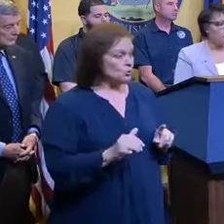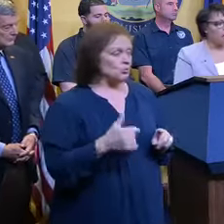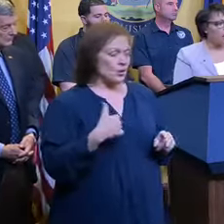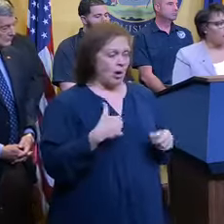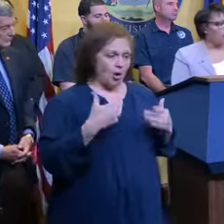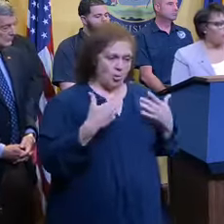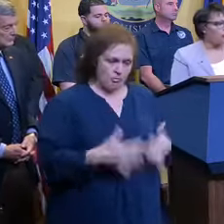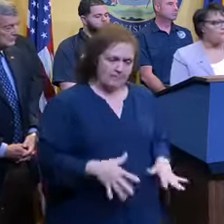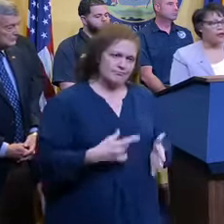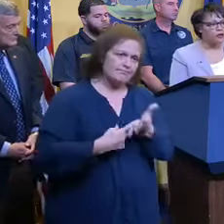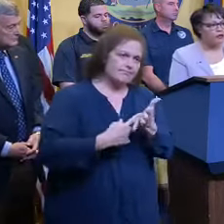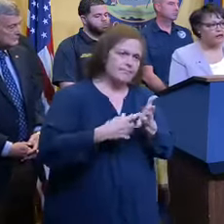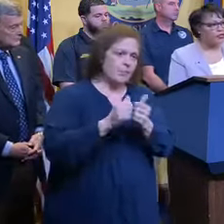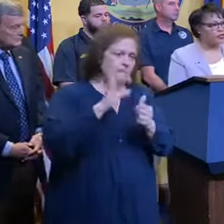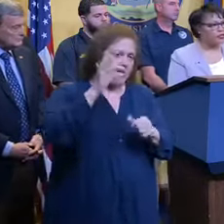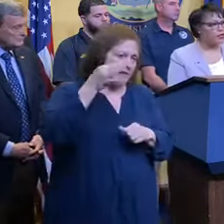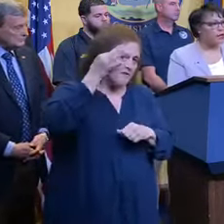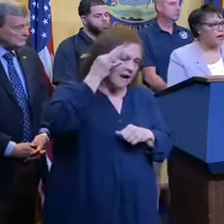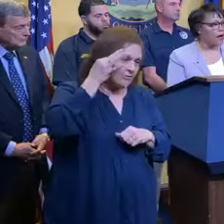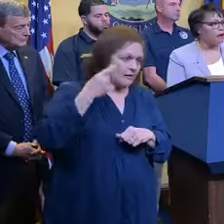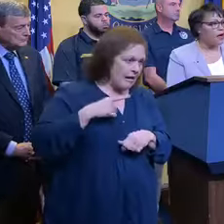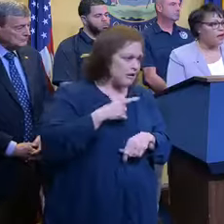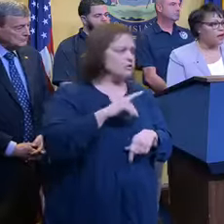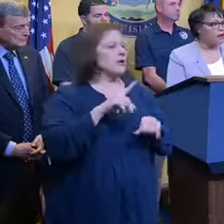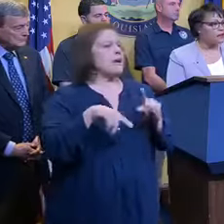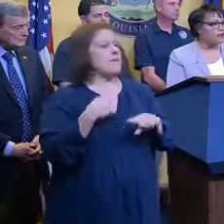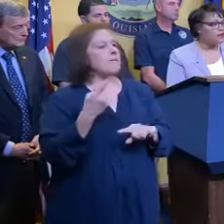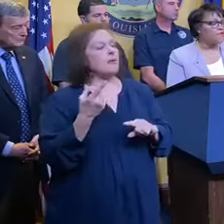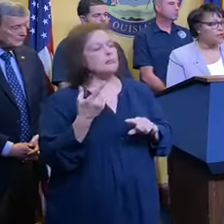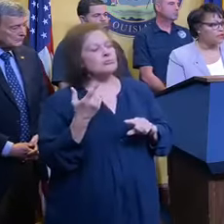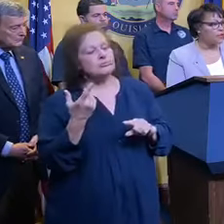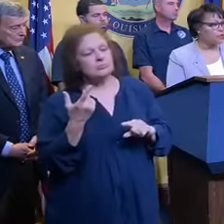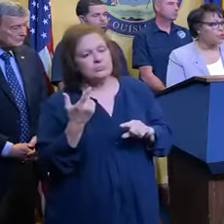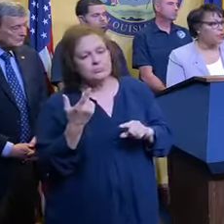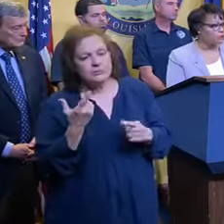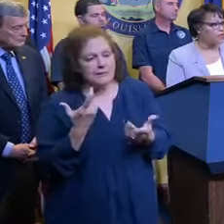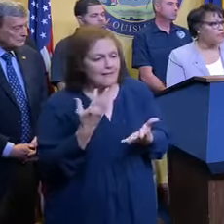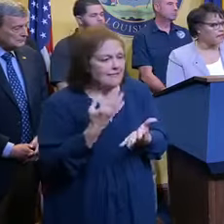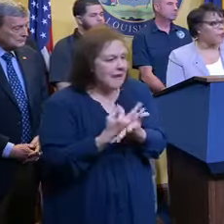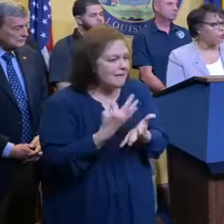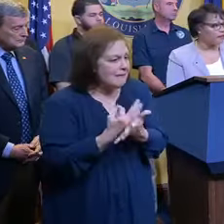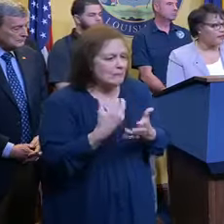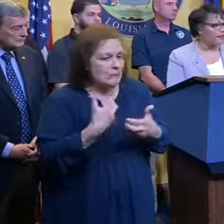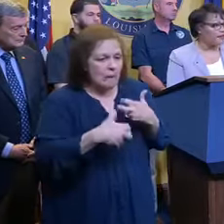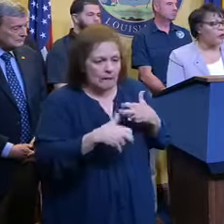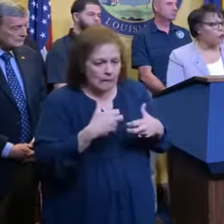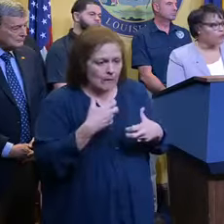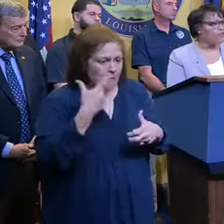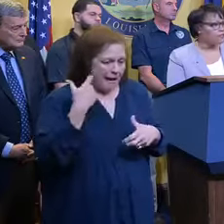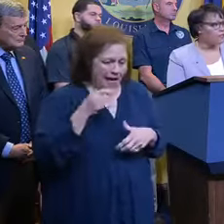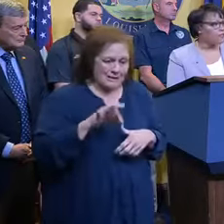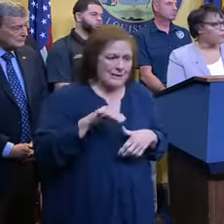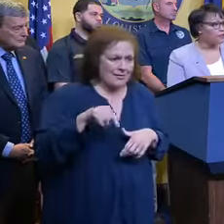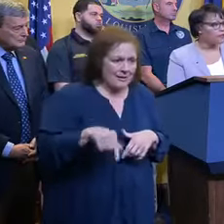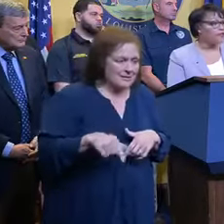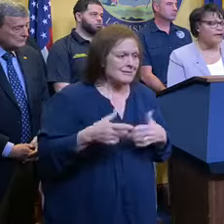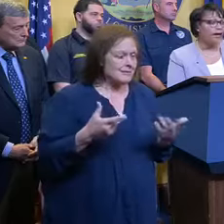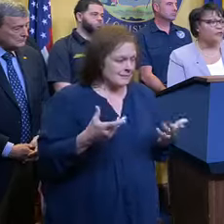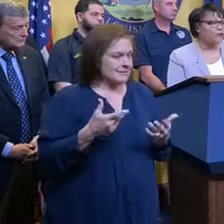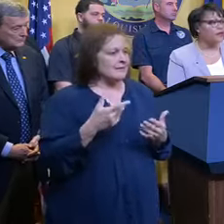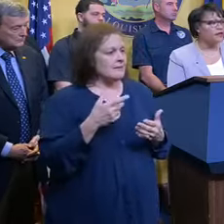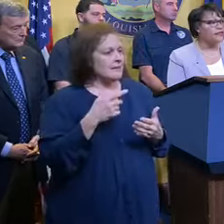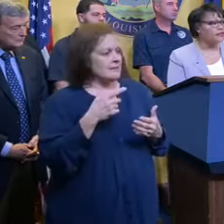conversations with our federal delegation about these financial burdens that it will place on the city of New